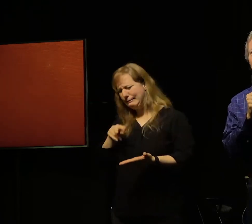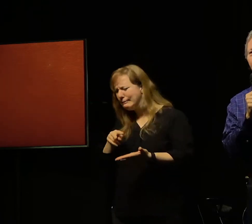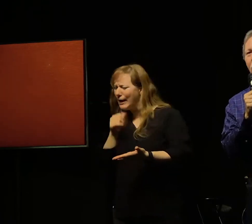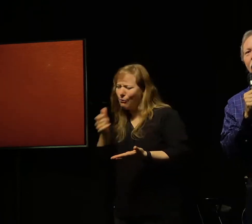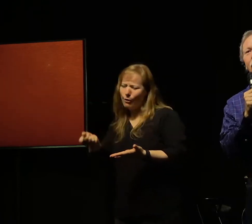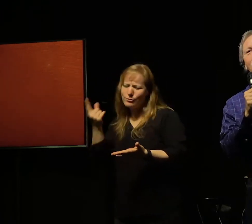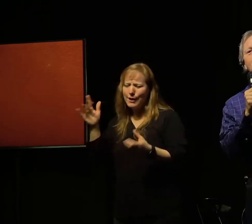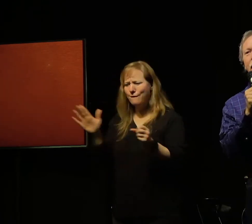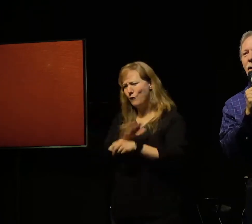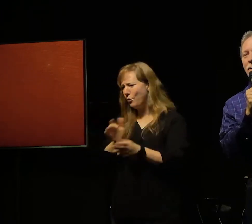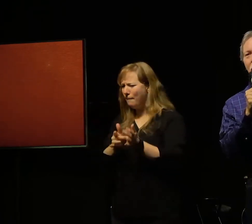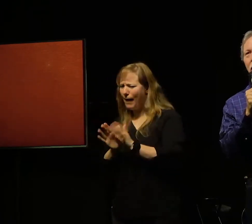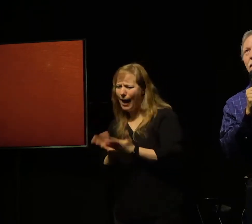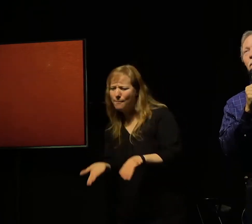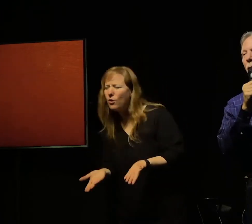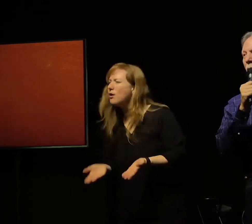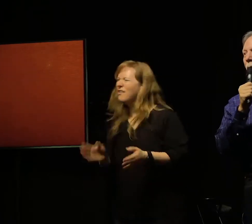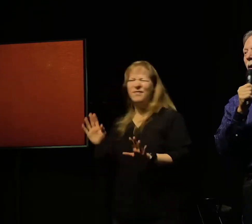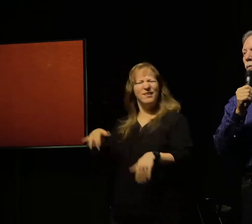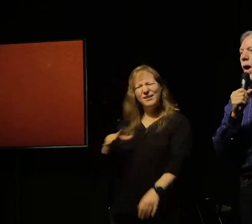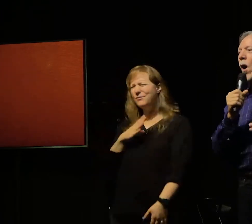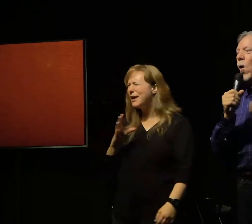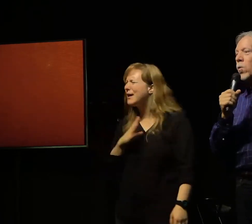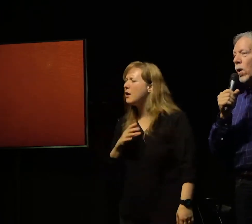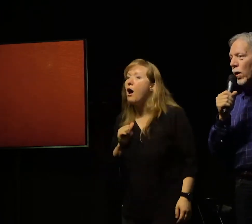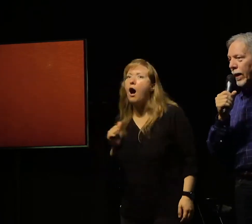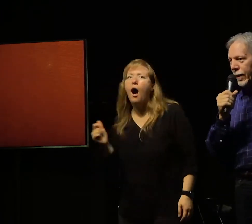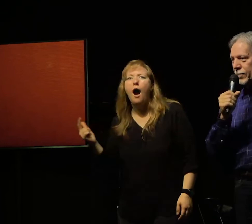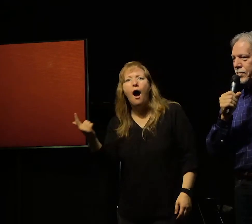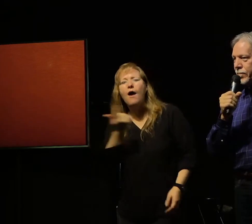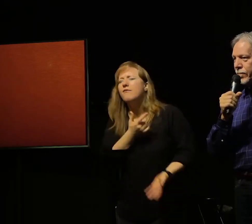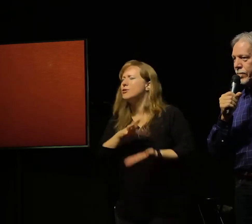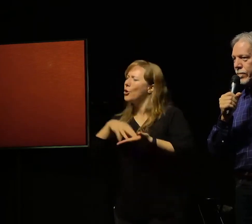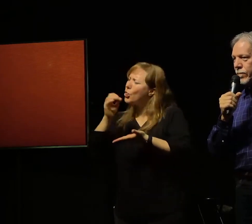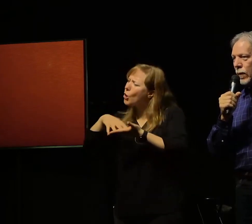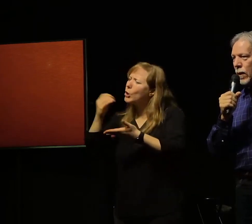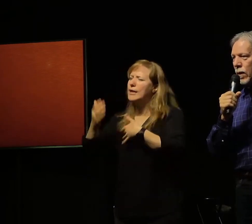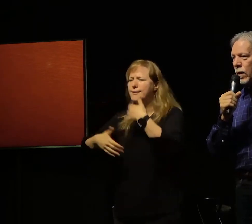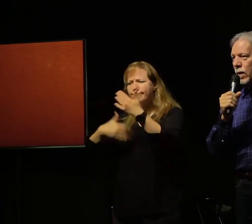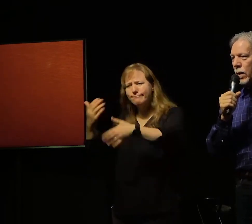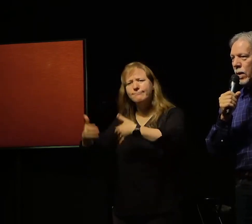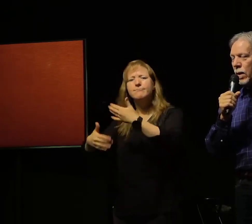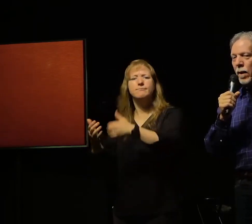not know everything there is. Look, we're all learning.